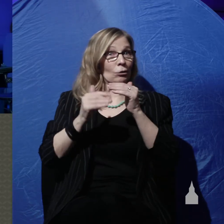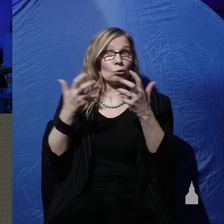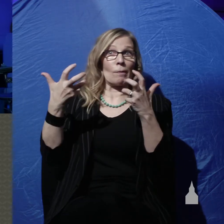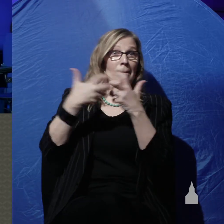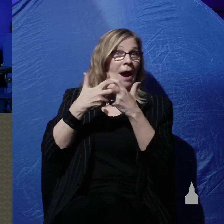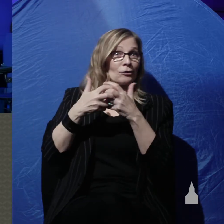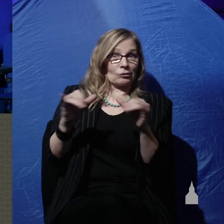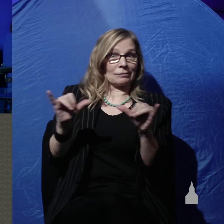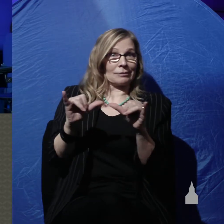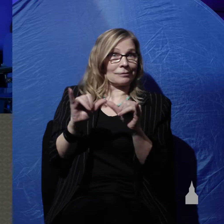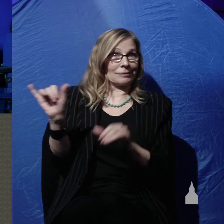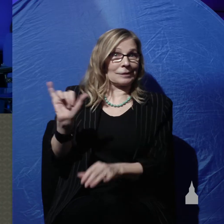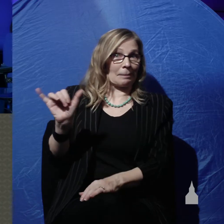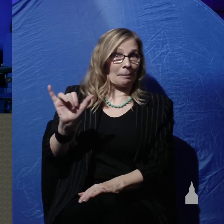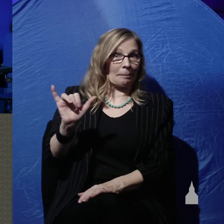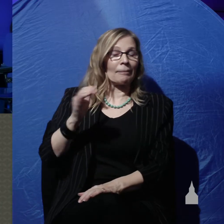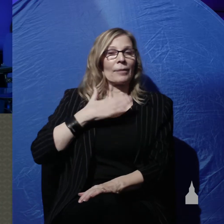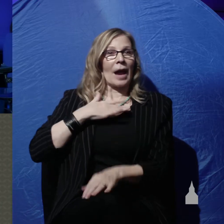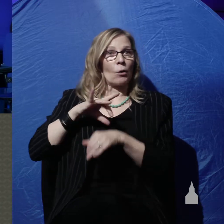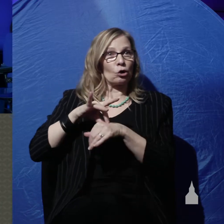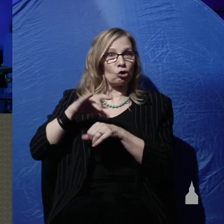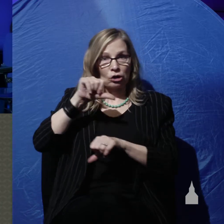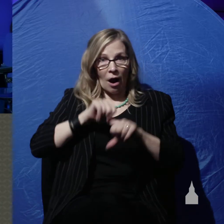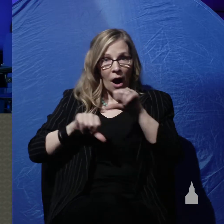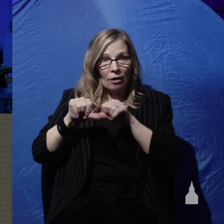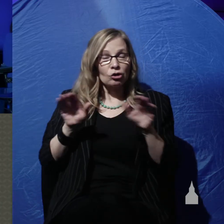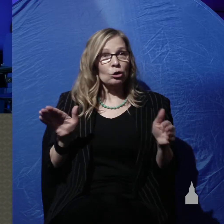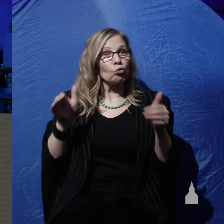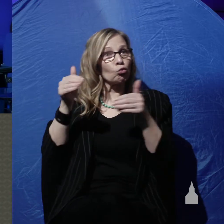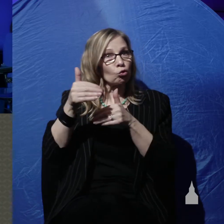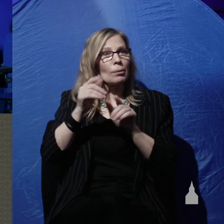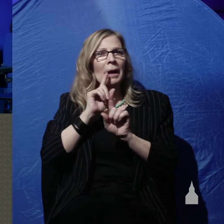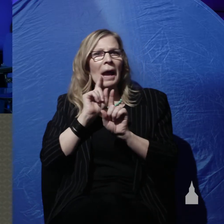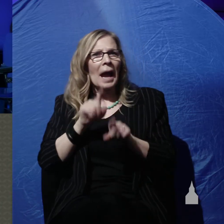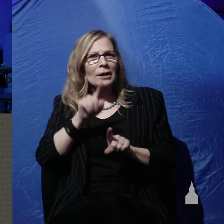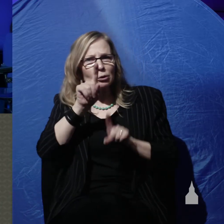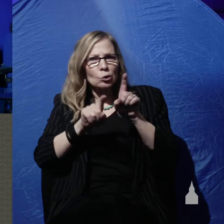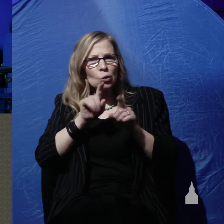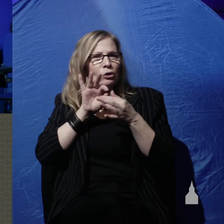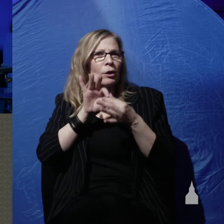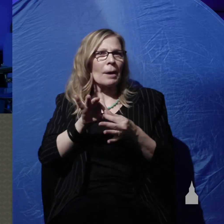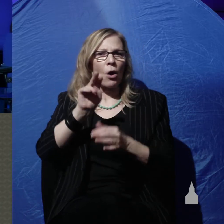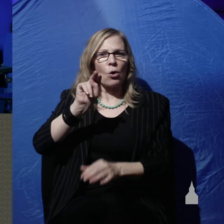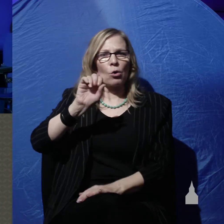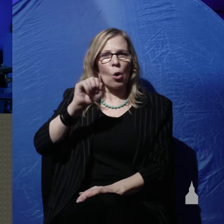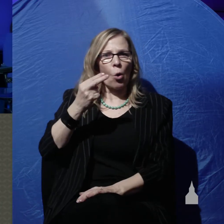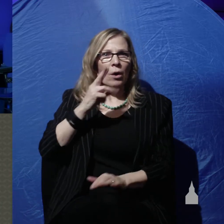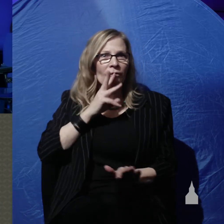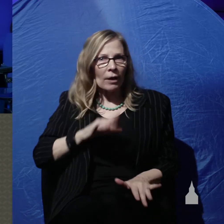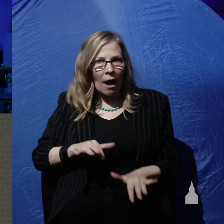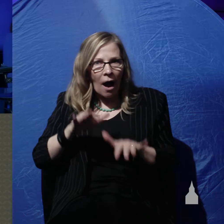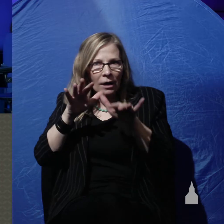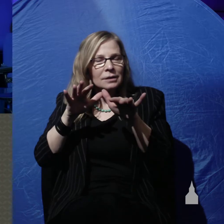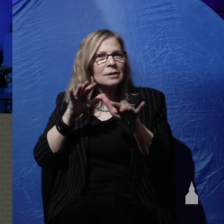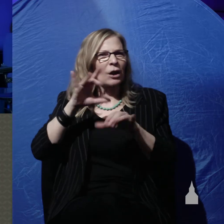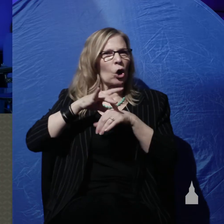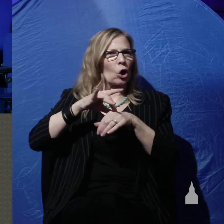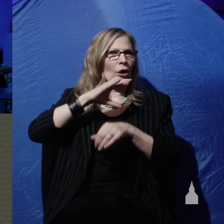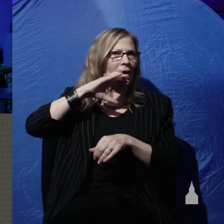Our flood geology room answers questions about Noah's flood and the age of the earth. And we've got animatronic dinosaurs